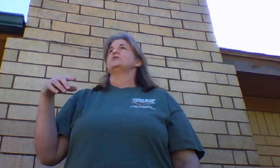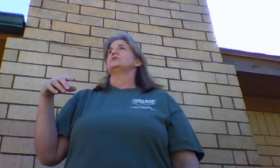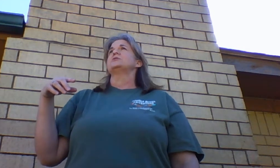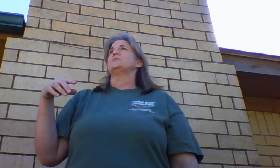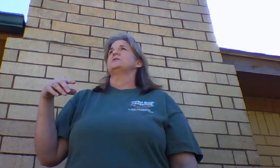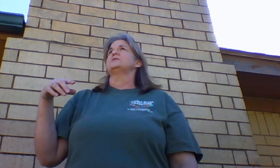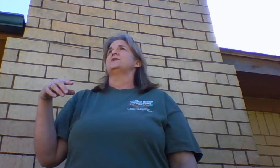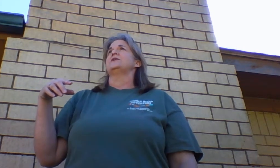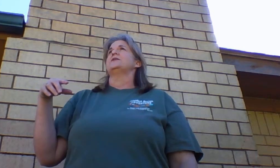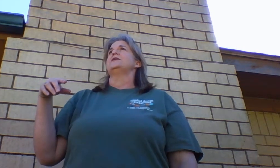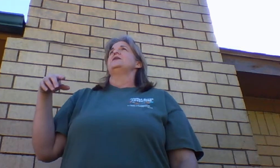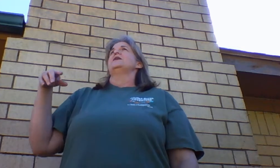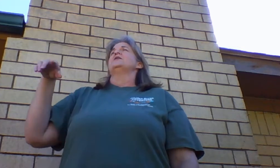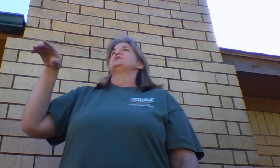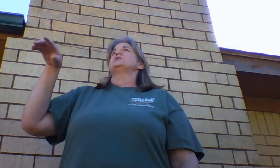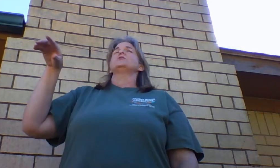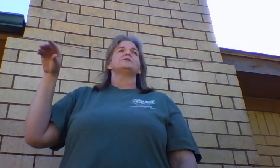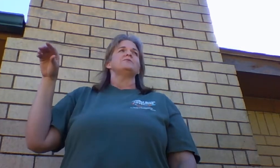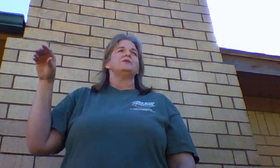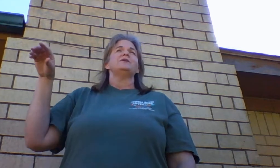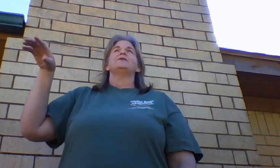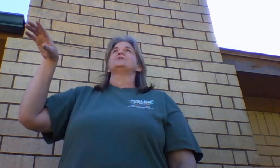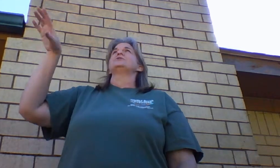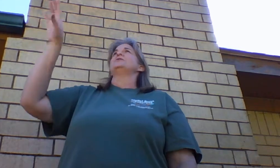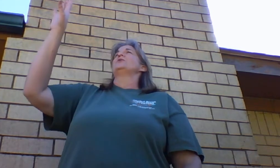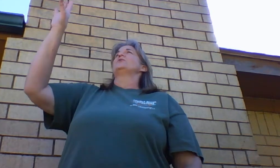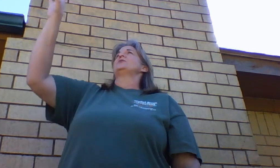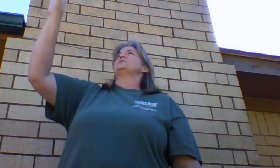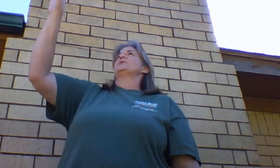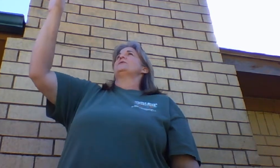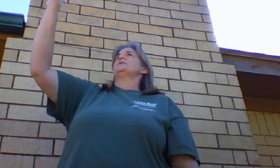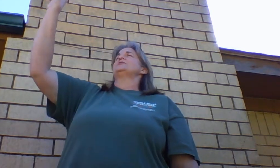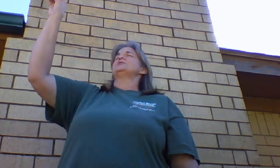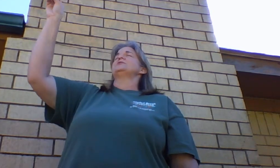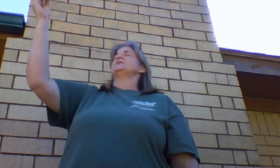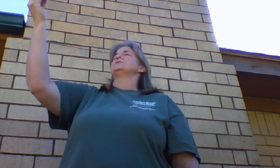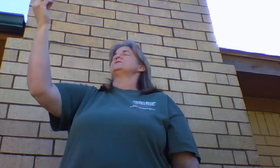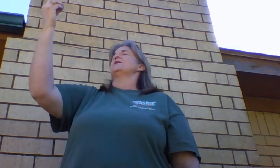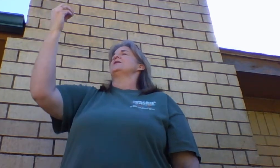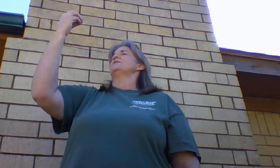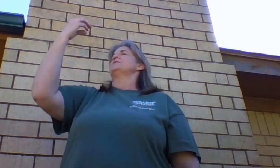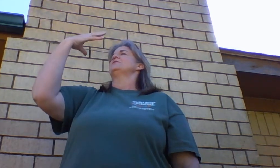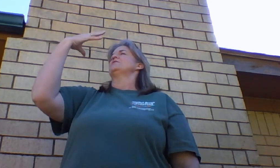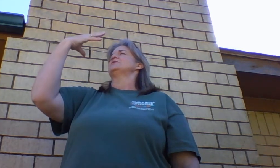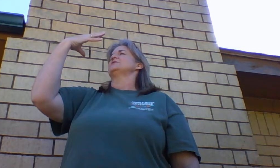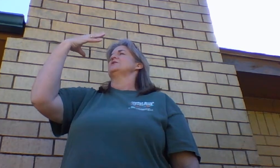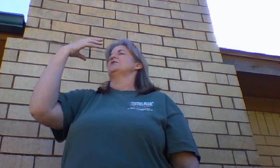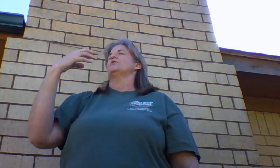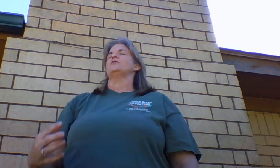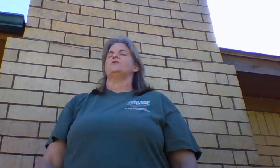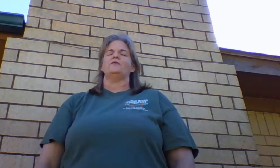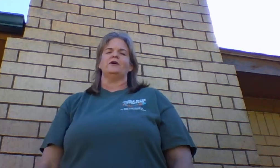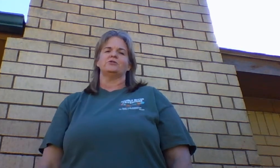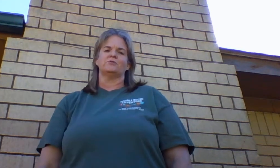up at the sun, and she looked at me, and she reached up and she did the sign for sun on her face. She was